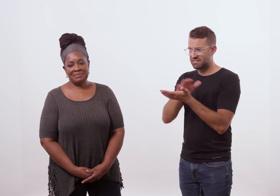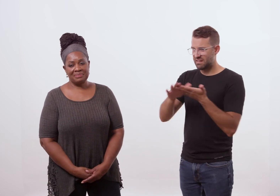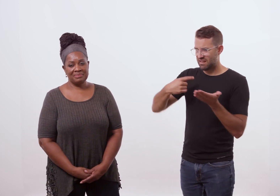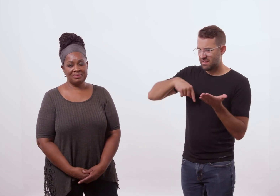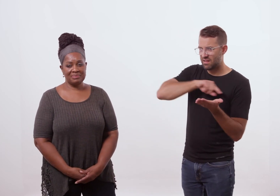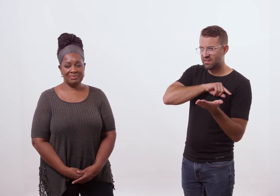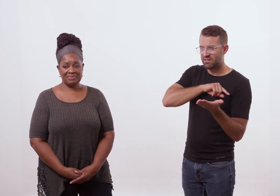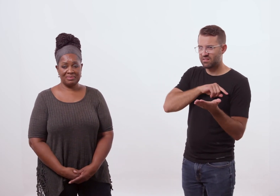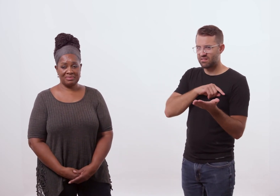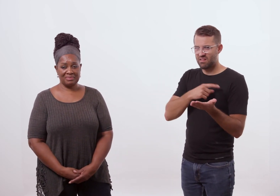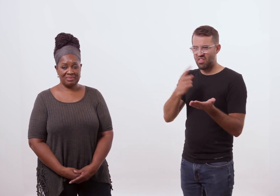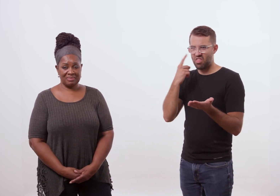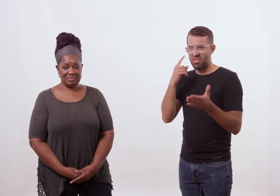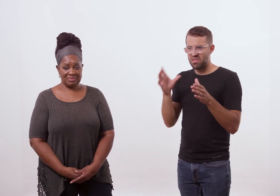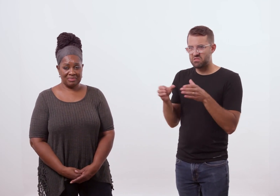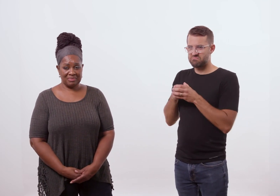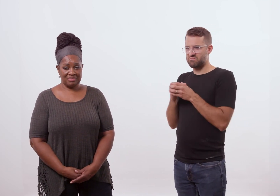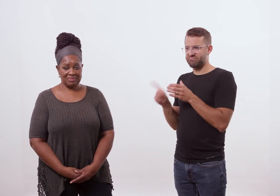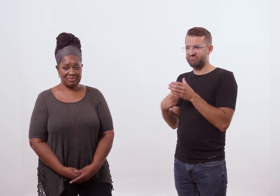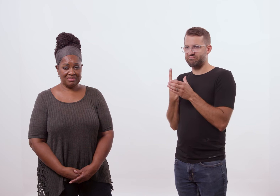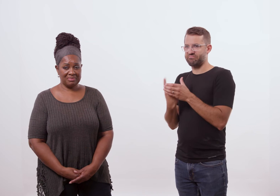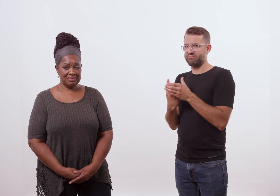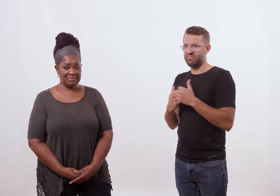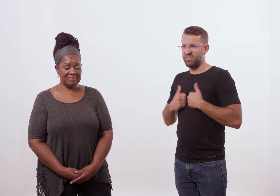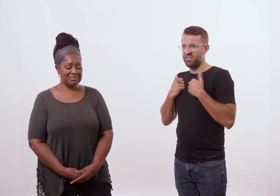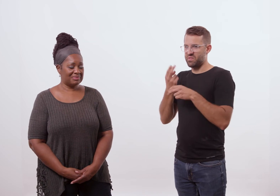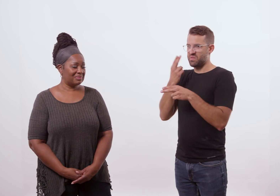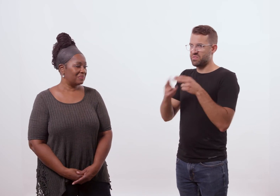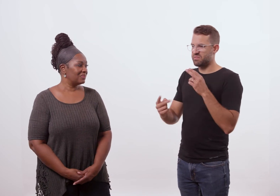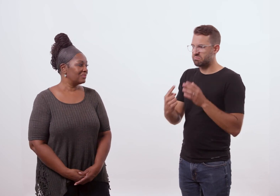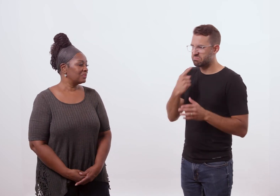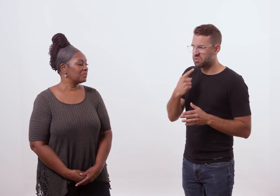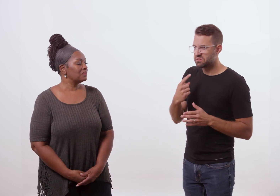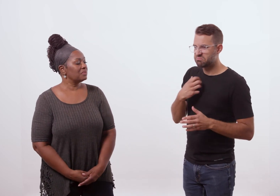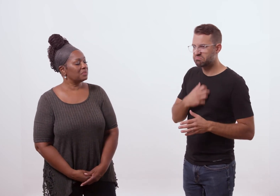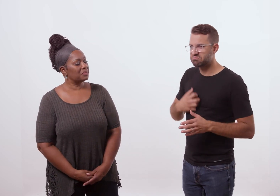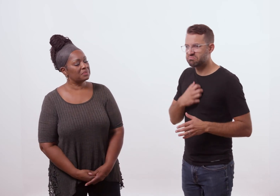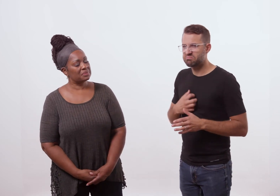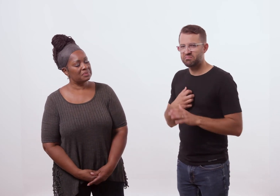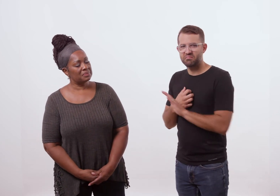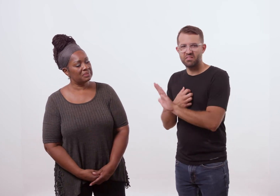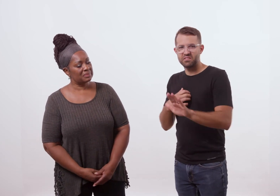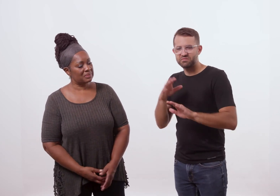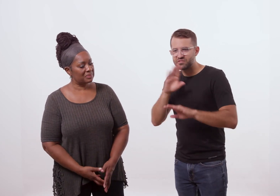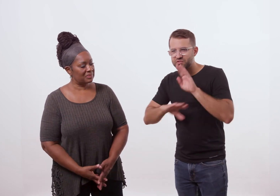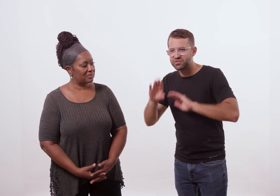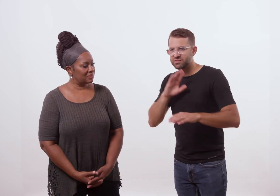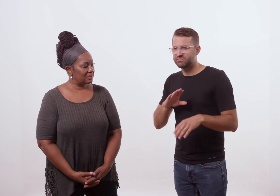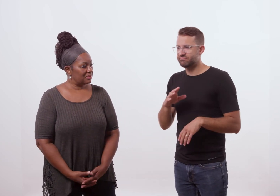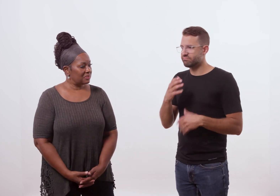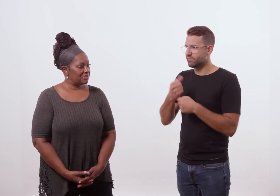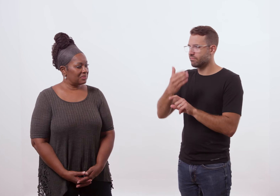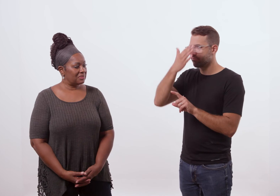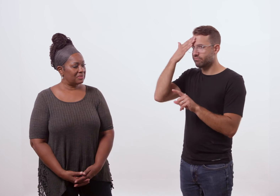where life is short and often better. Your hardships have made you forget what it means to be elves. Come now, all